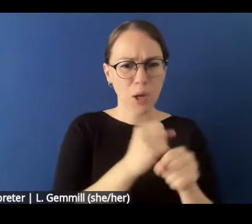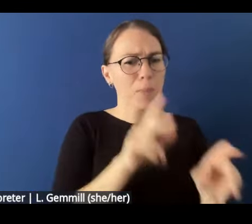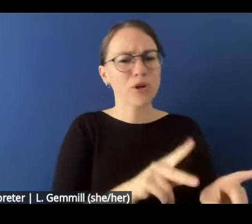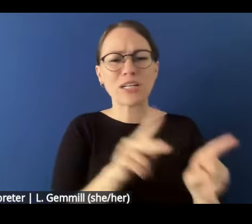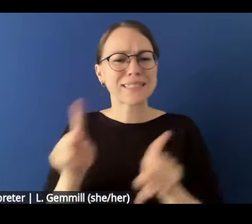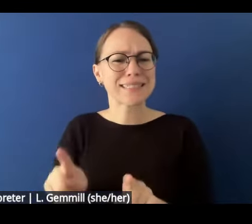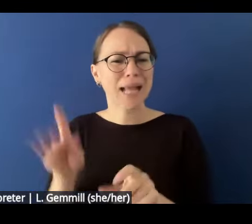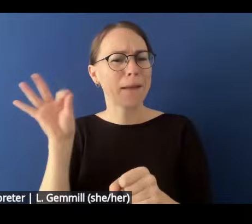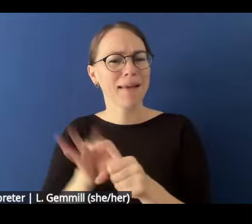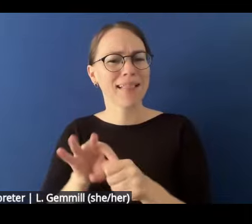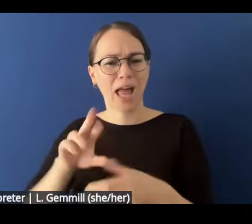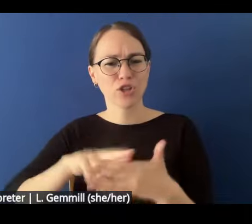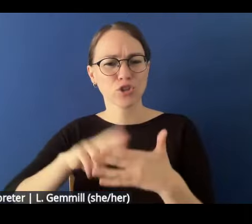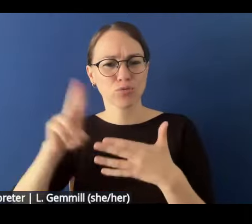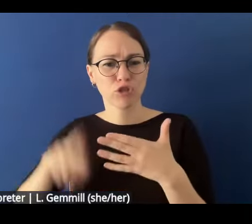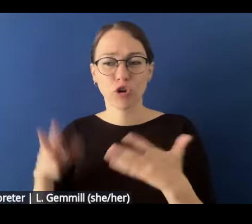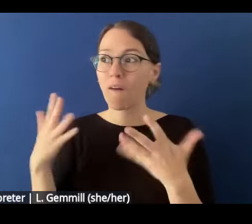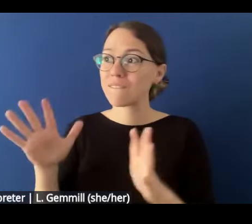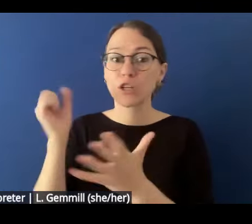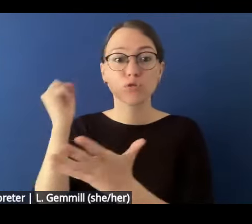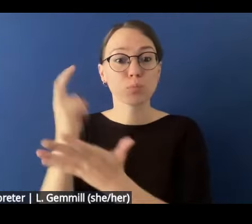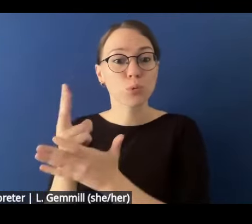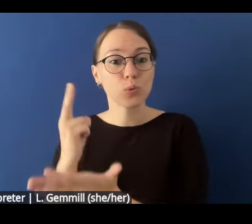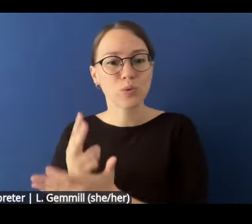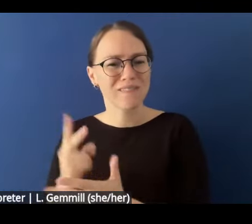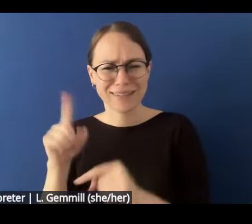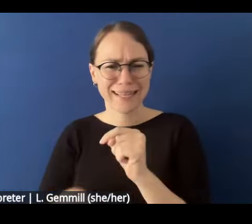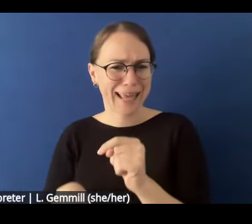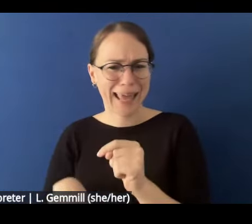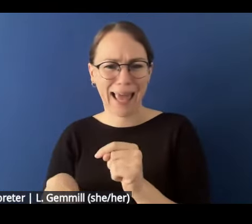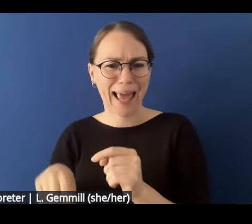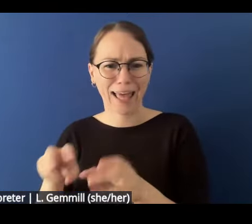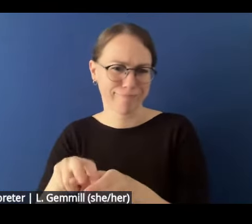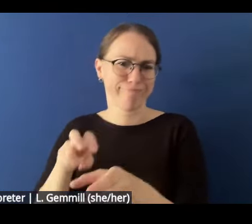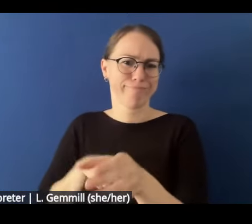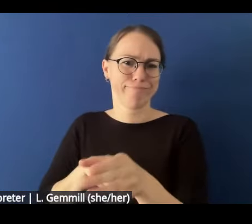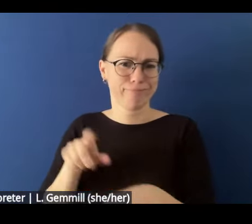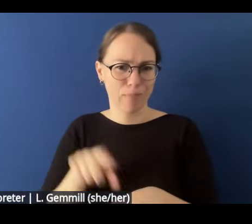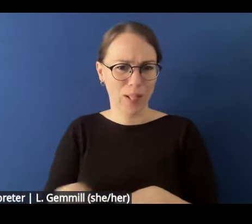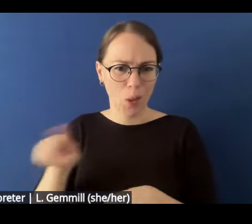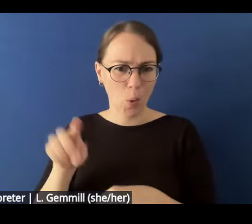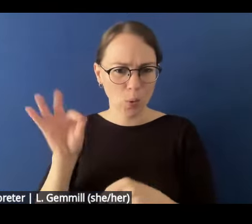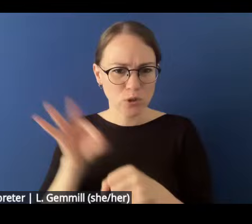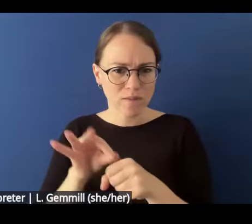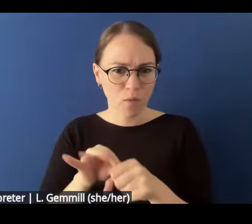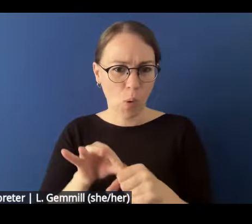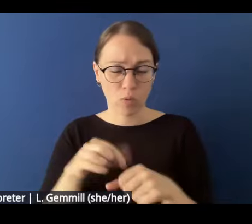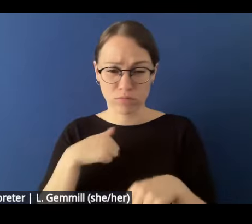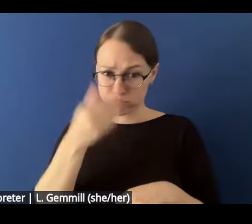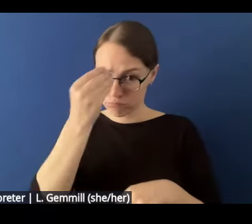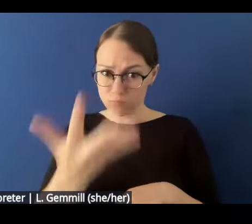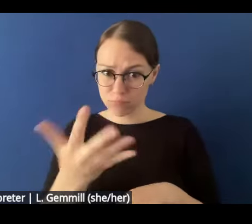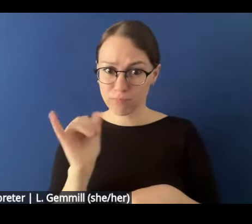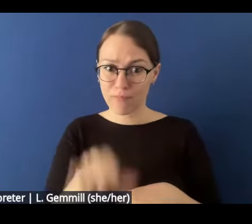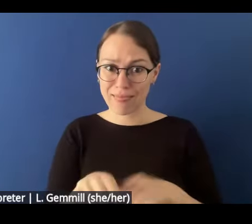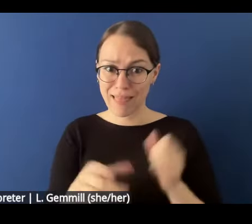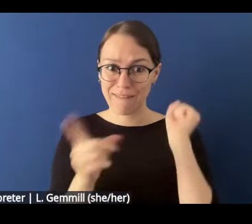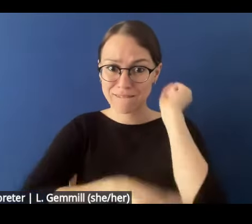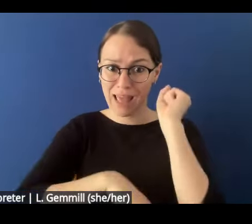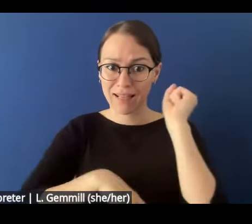by the board. We want to raise that legal issue with you and point out that violation of law.